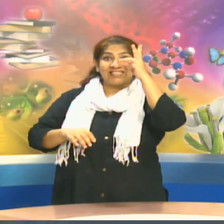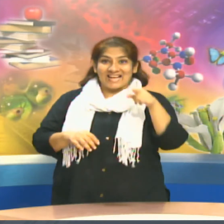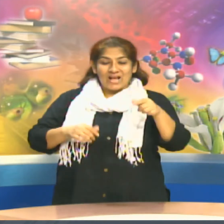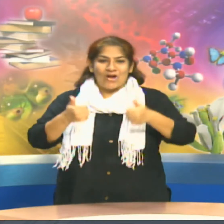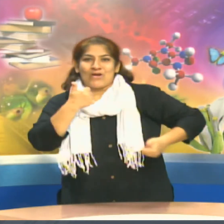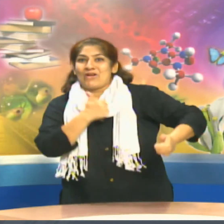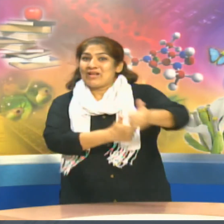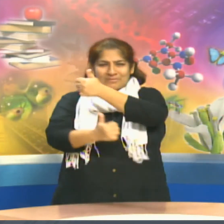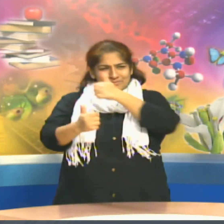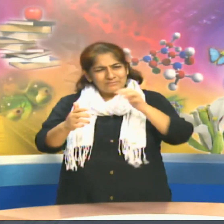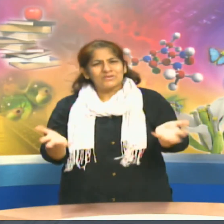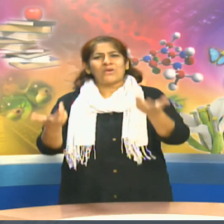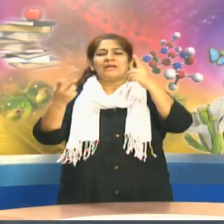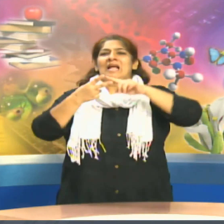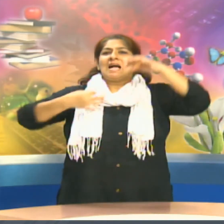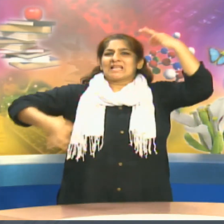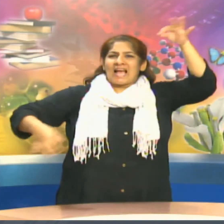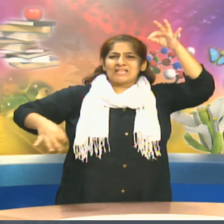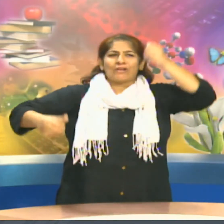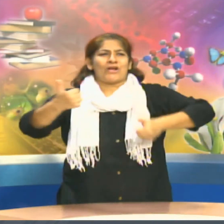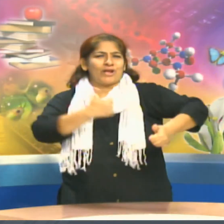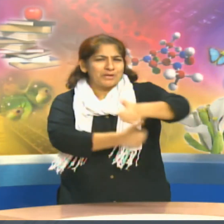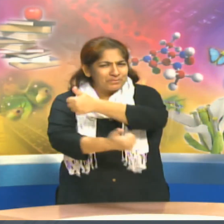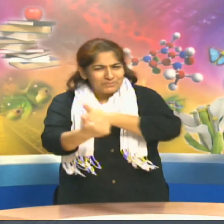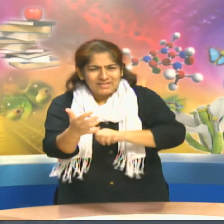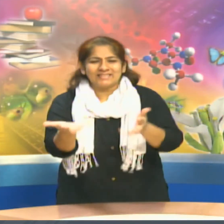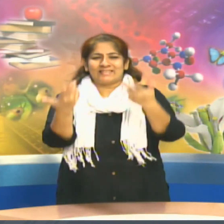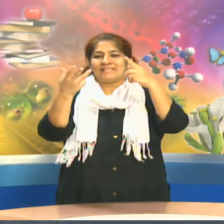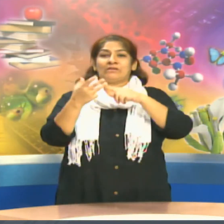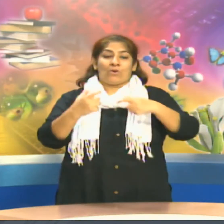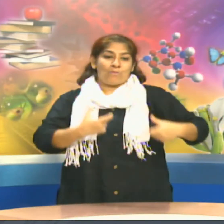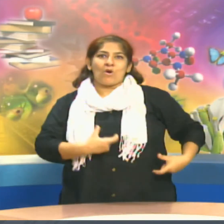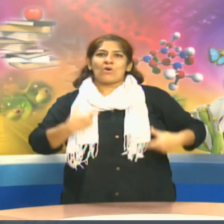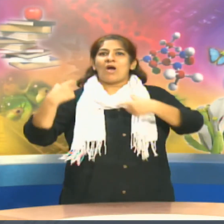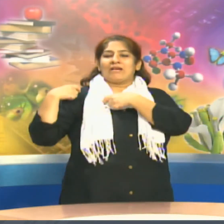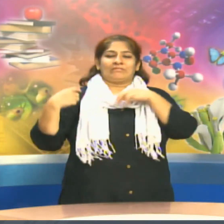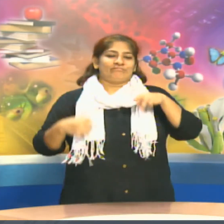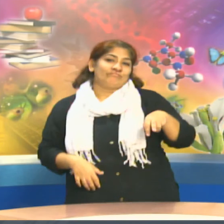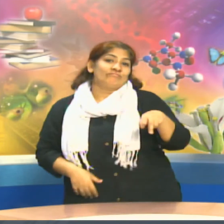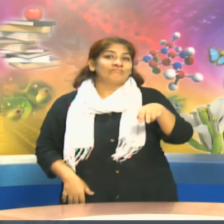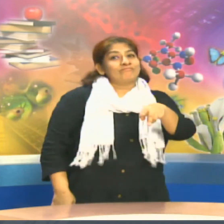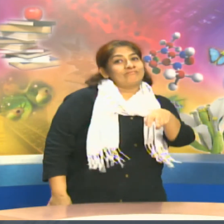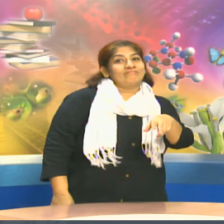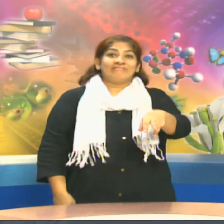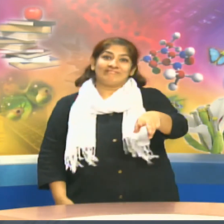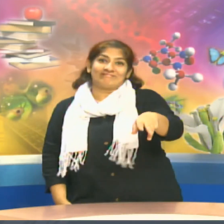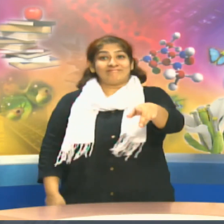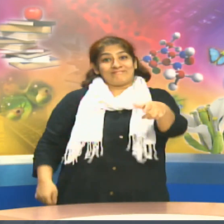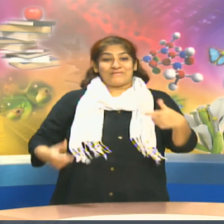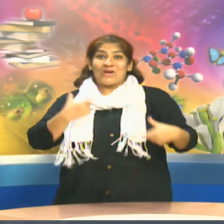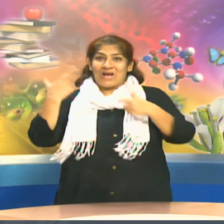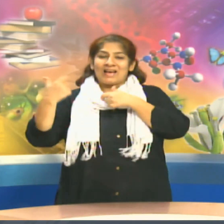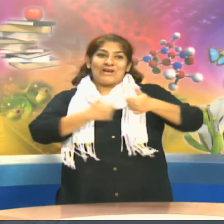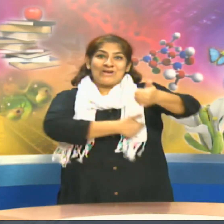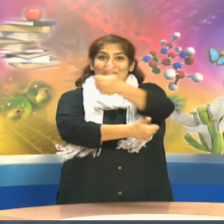kinds of rewards are given to motivate people. There are different competition, like there is Miss